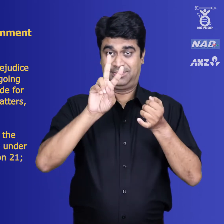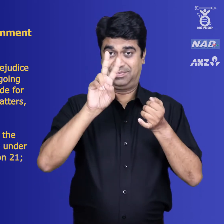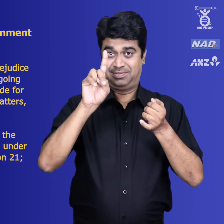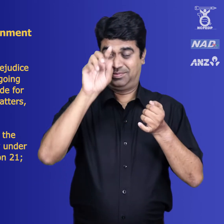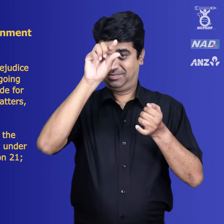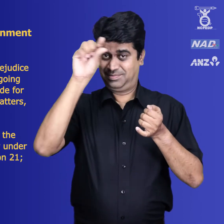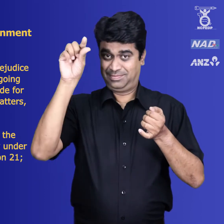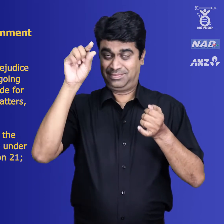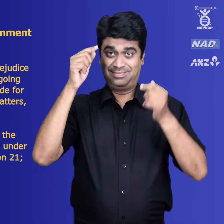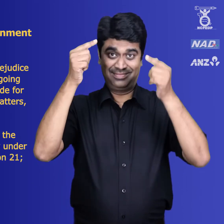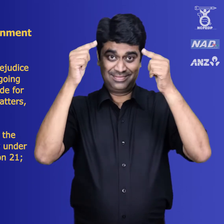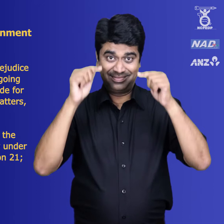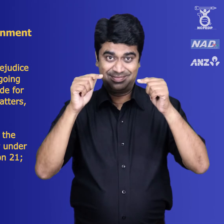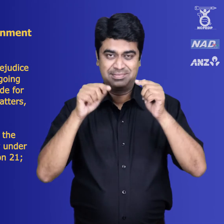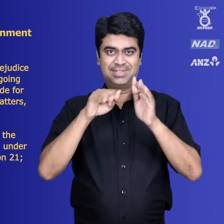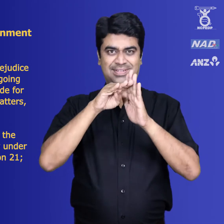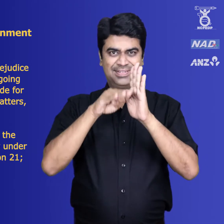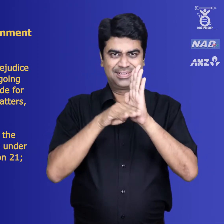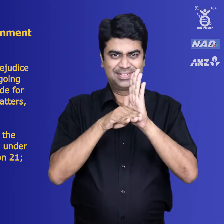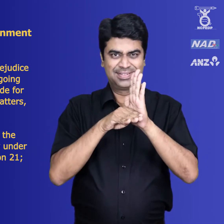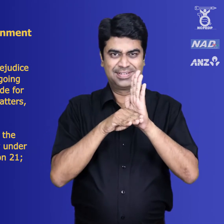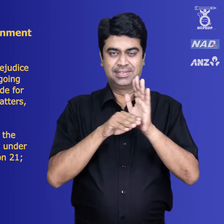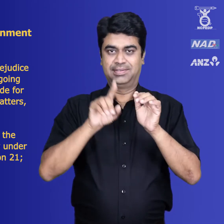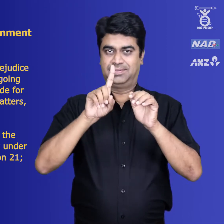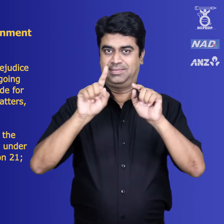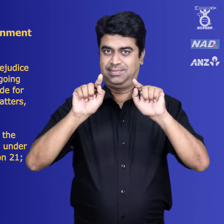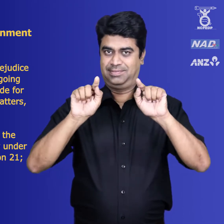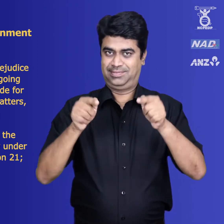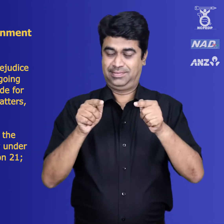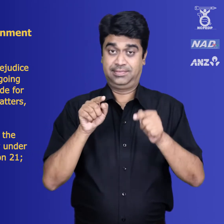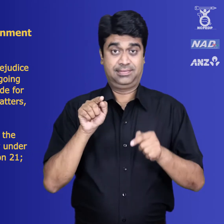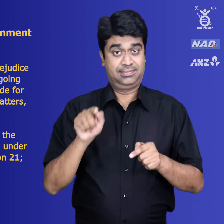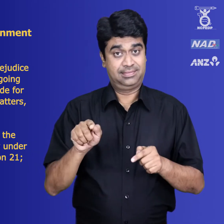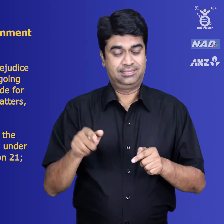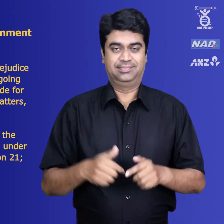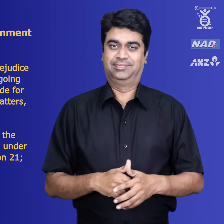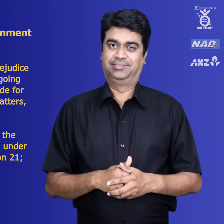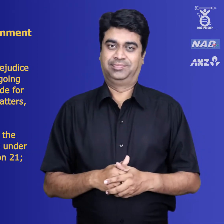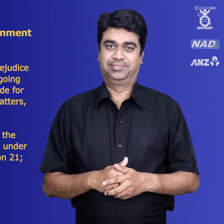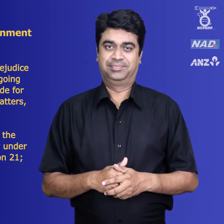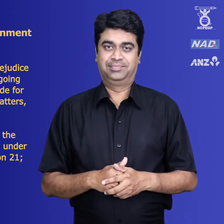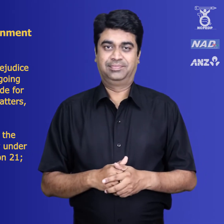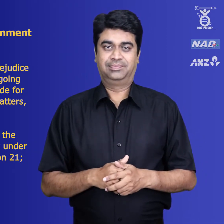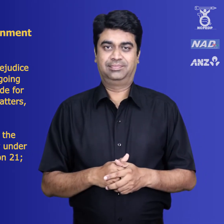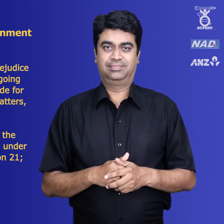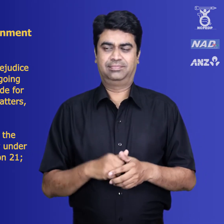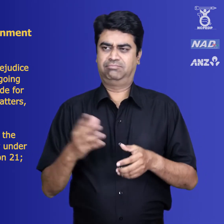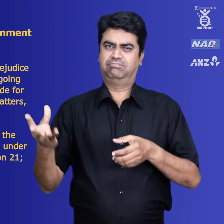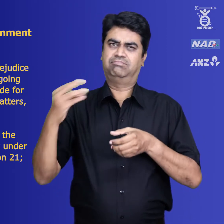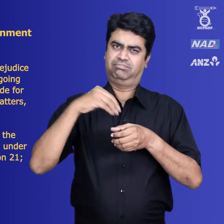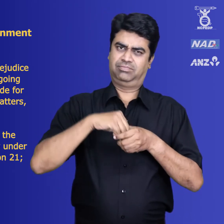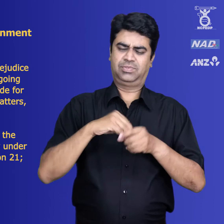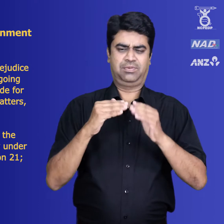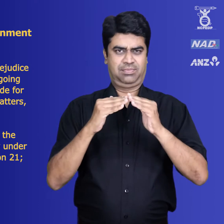The manner of notifying the Equal Opportunity Policy under subsection 1 of